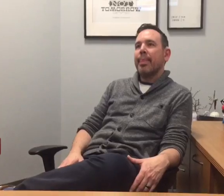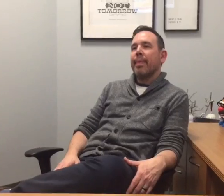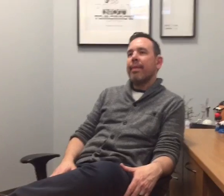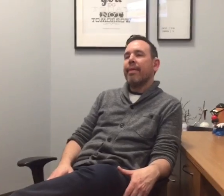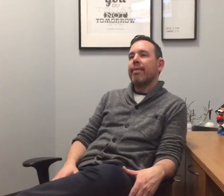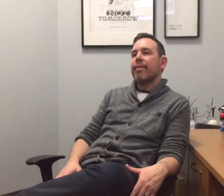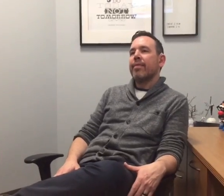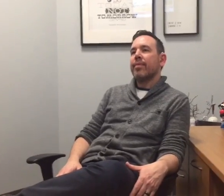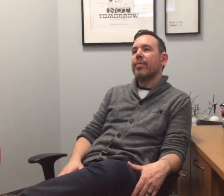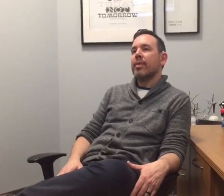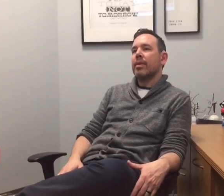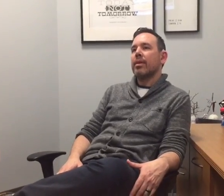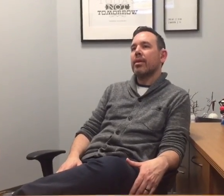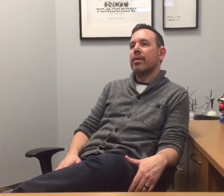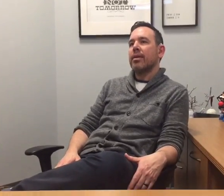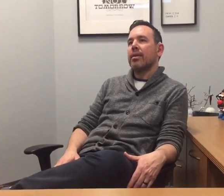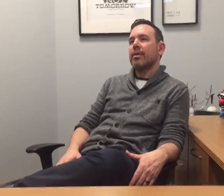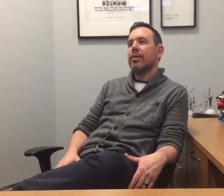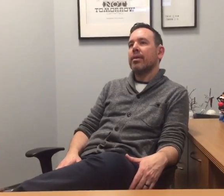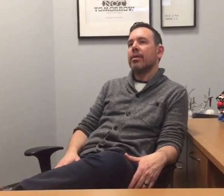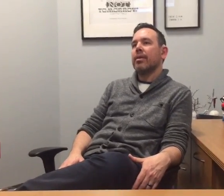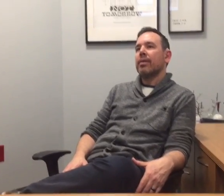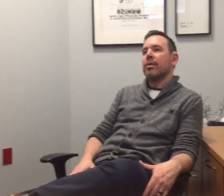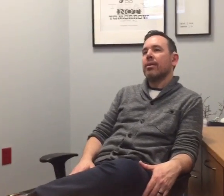Could you ask Joseph if he has little Darth Vader characters?